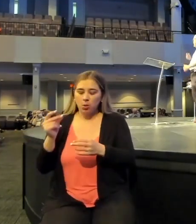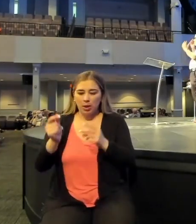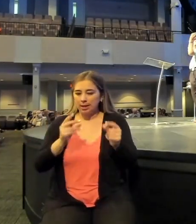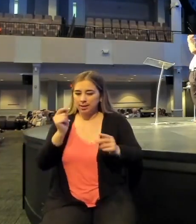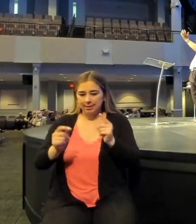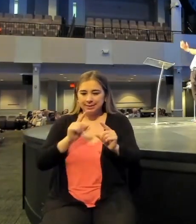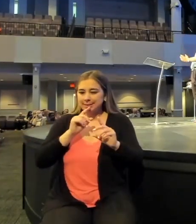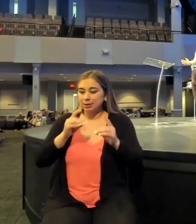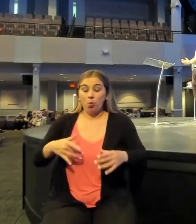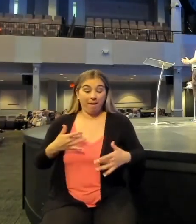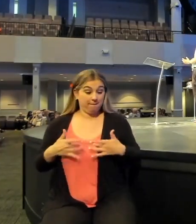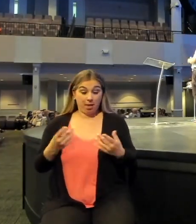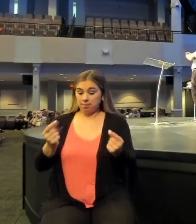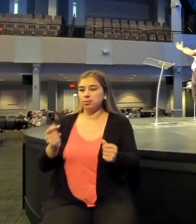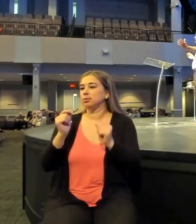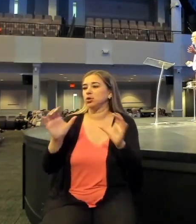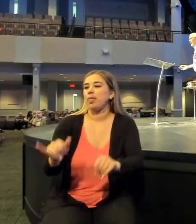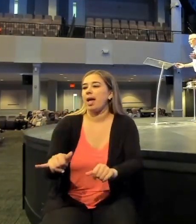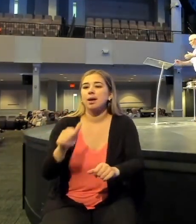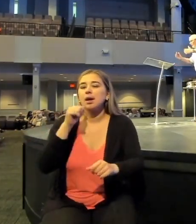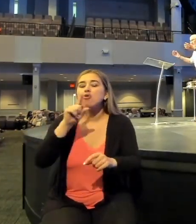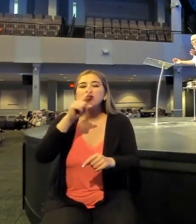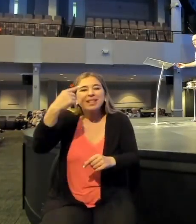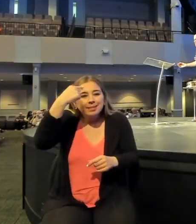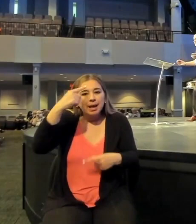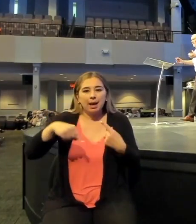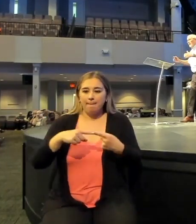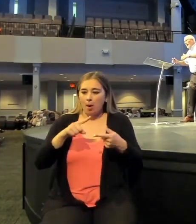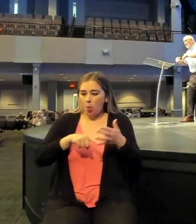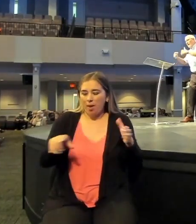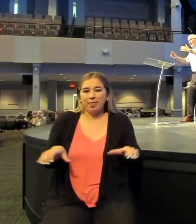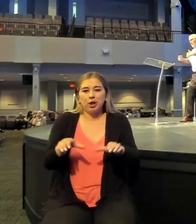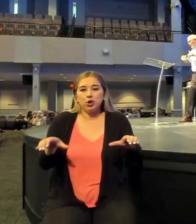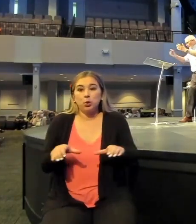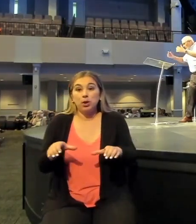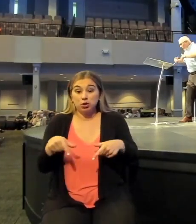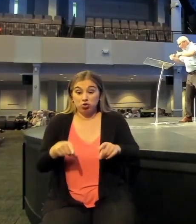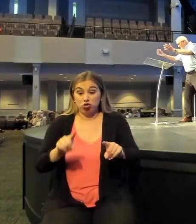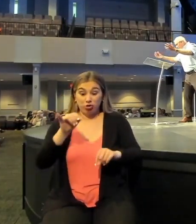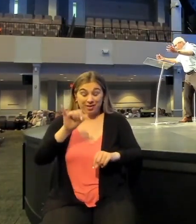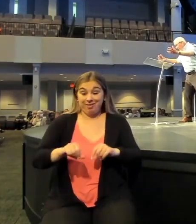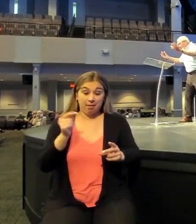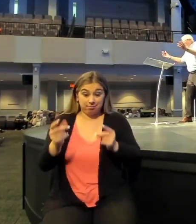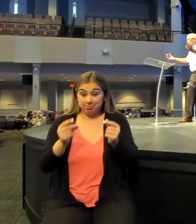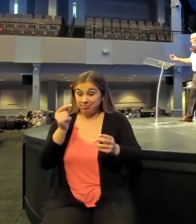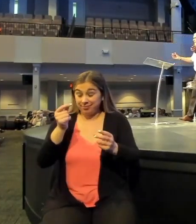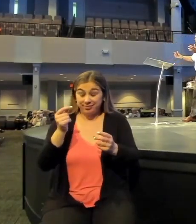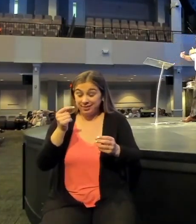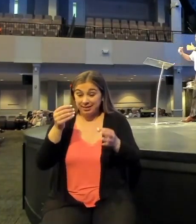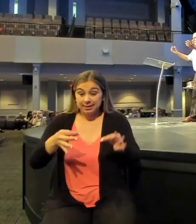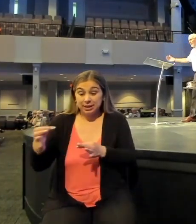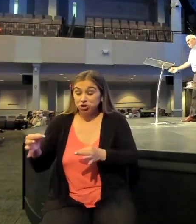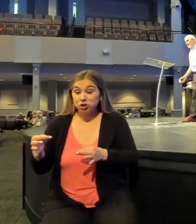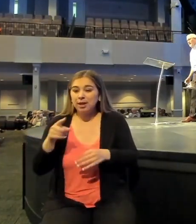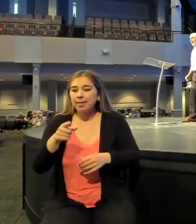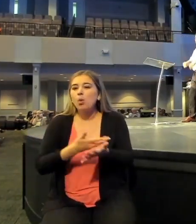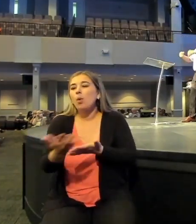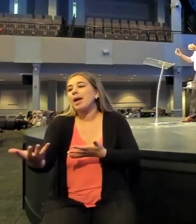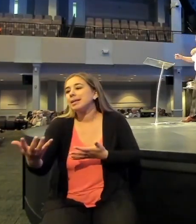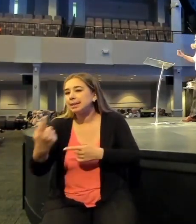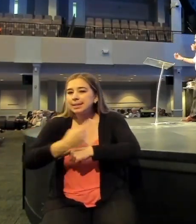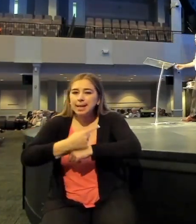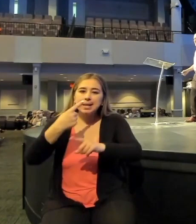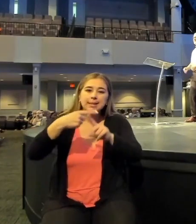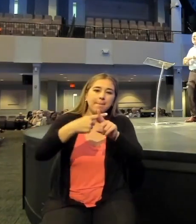processes. They just do what they feel in the moment. They don't really think about what they're doing. And so out of that impetuosity of life, they end up wasting